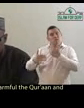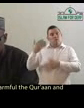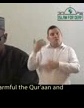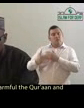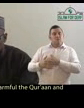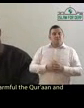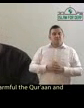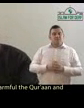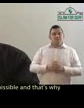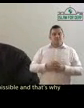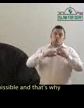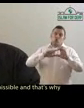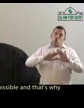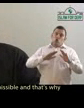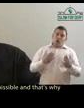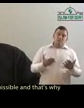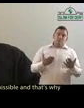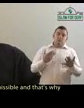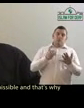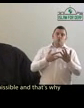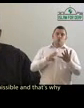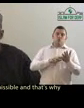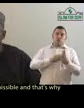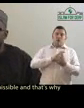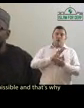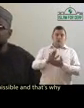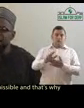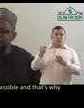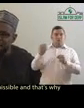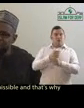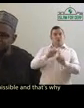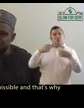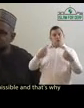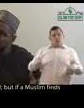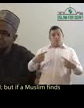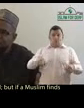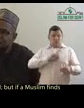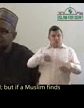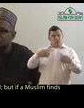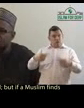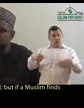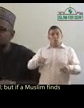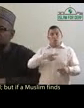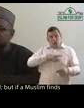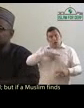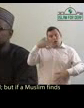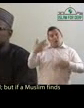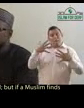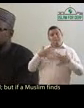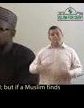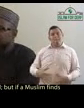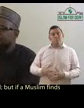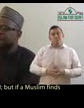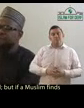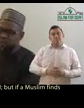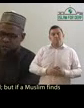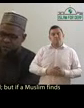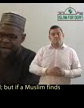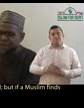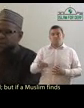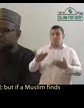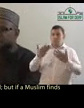harmful, the Quran and the Sunnah is going to make it impermissible. And that's why it's impermissible, because the thing is harmful. But if